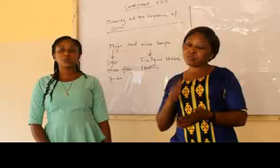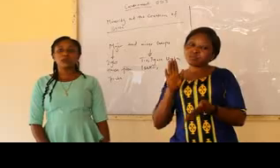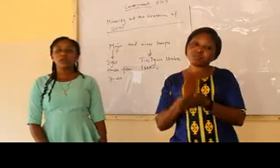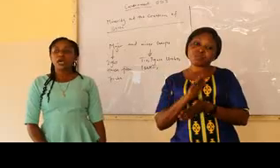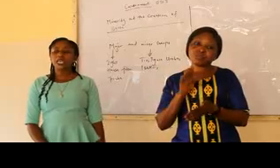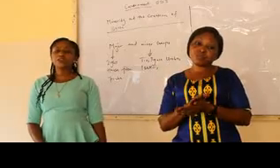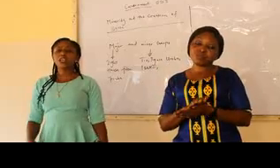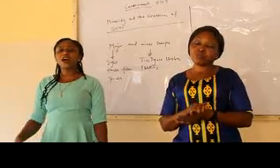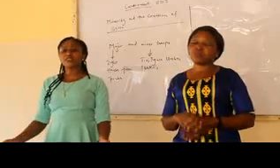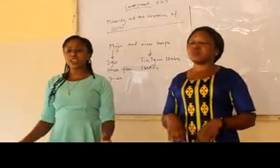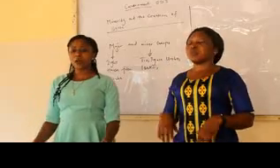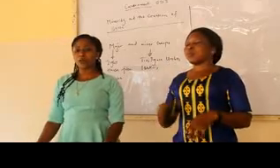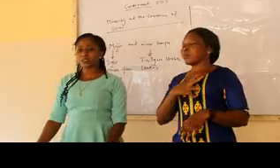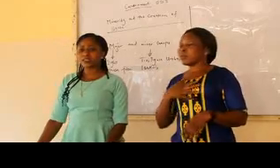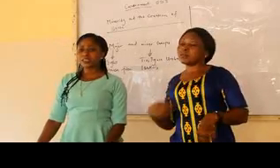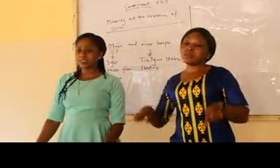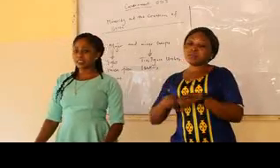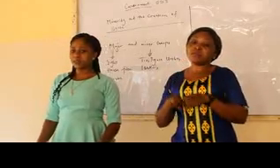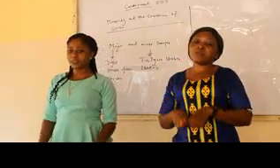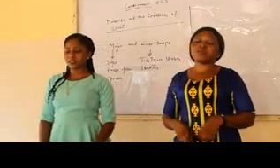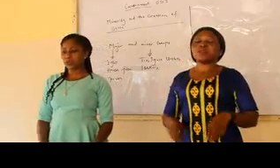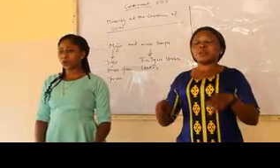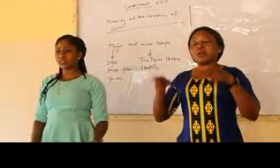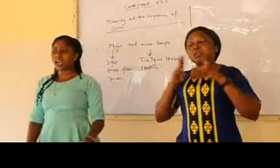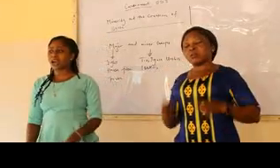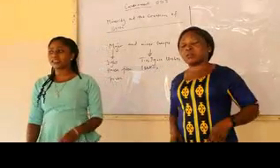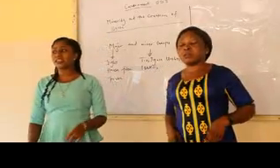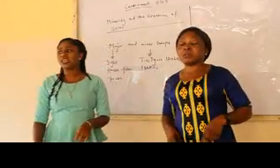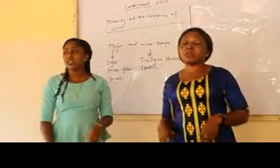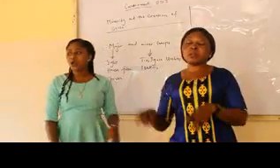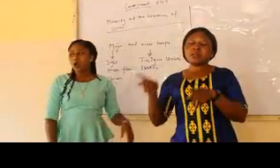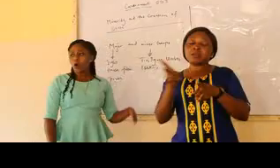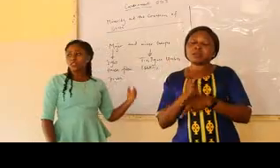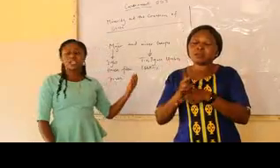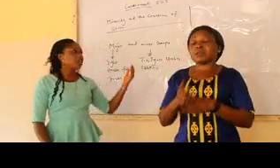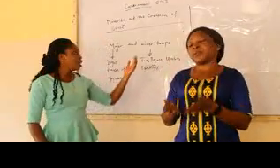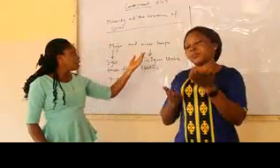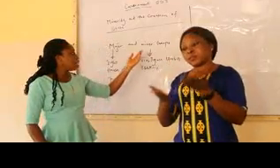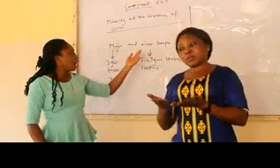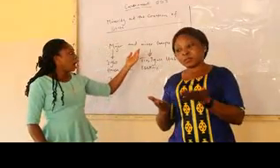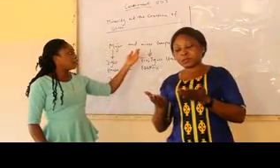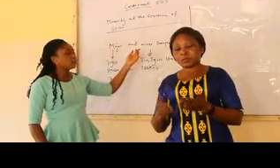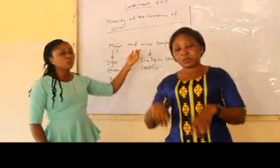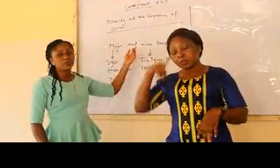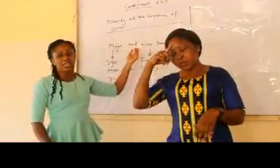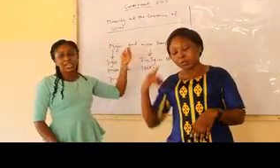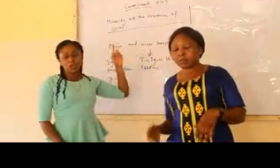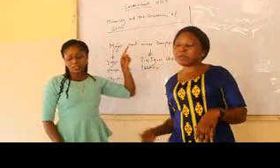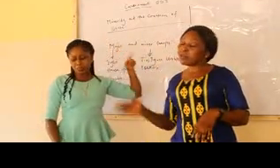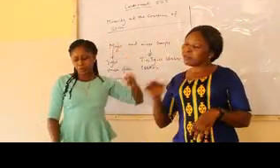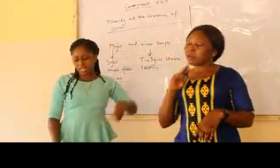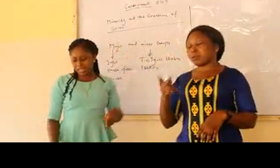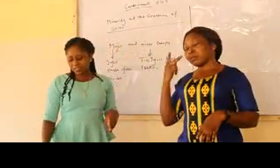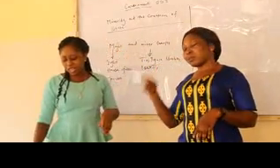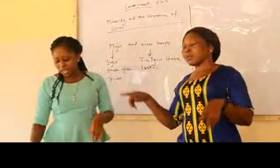schools, and even healthcare services, because they are seen or taken as groups that are